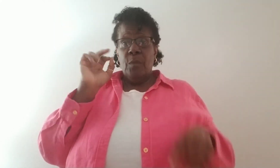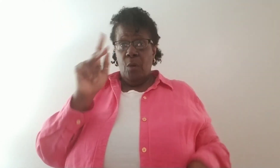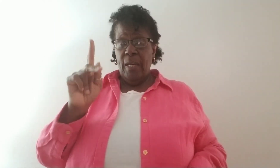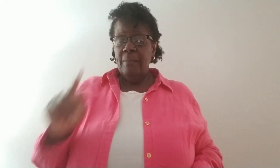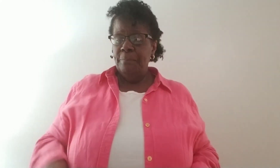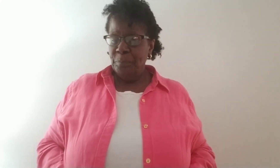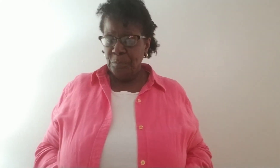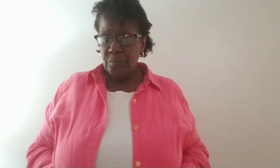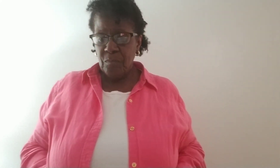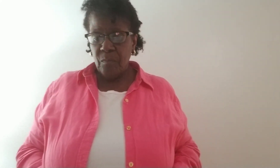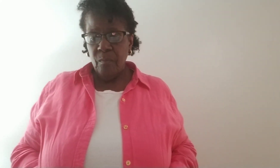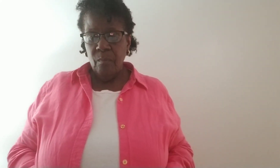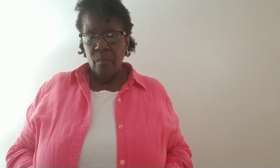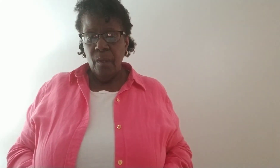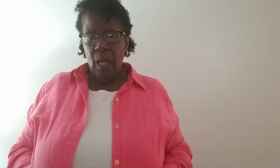okay?